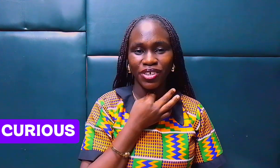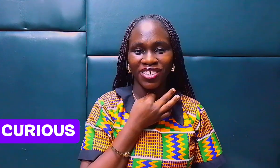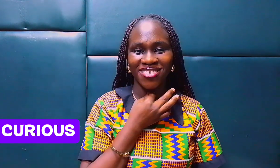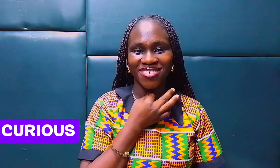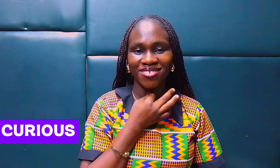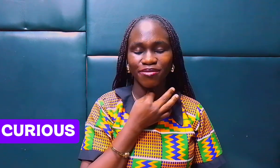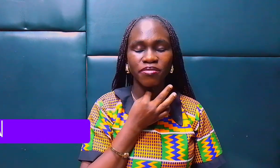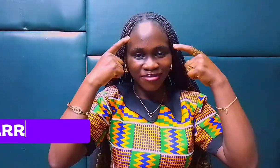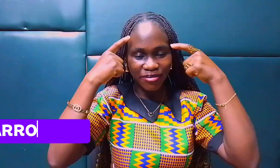curious.